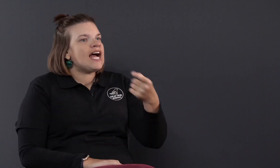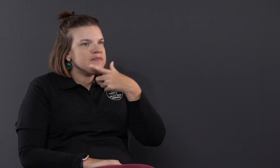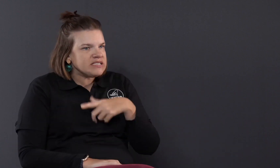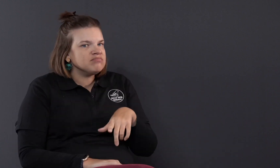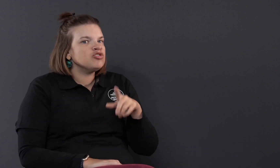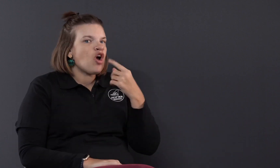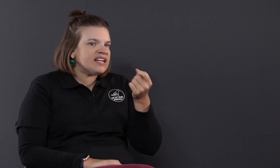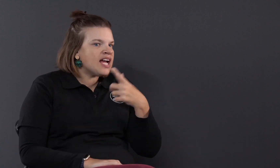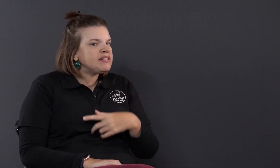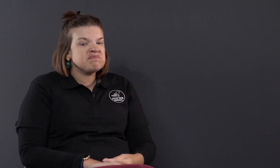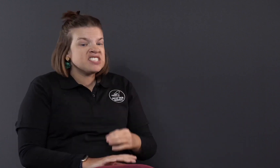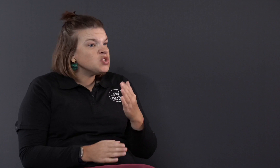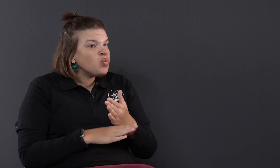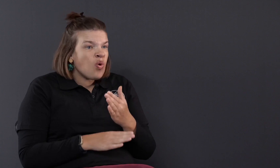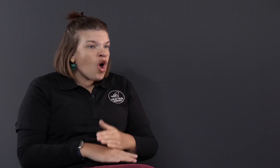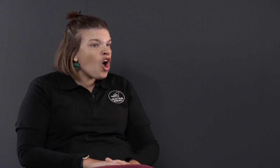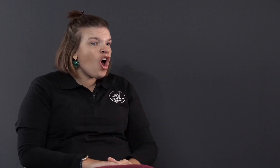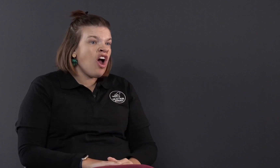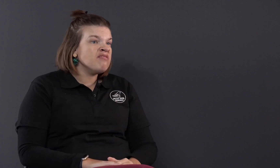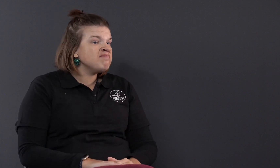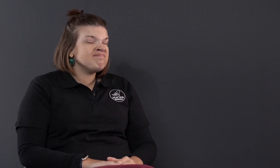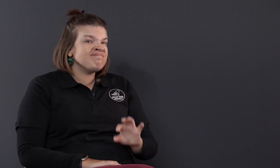She continued taking the medication, but it didn't work.